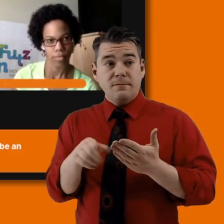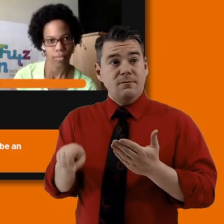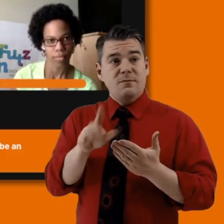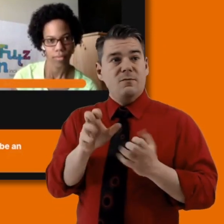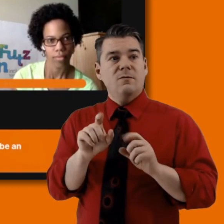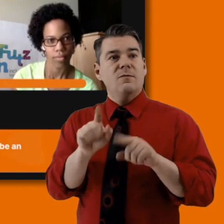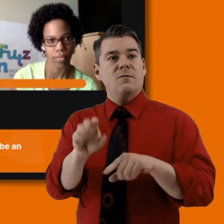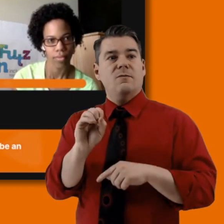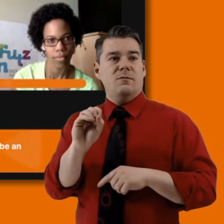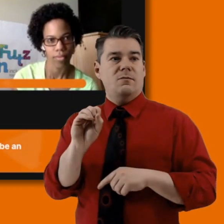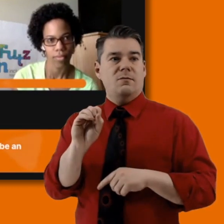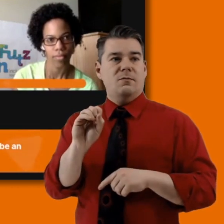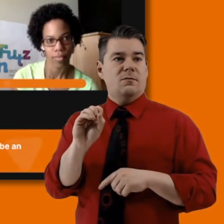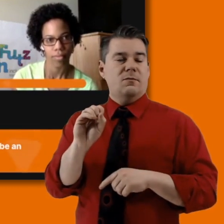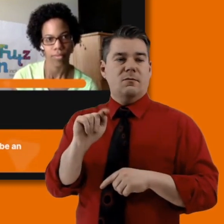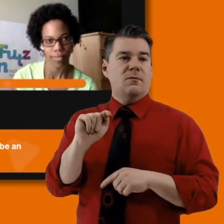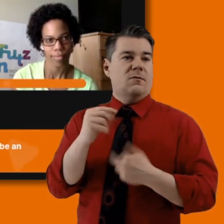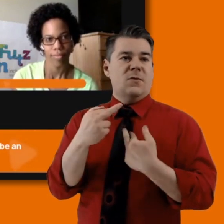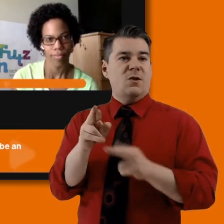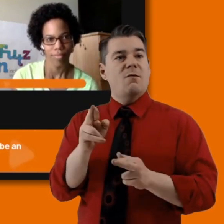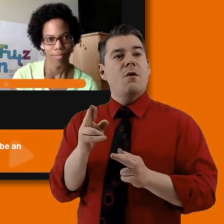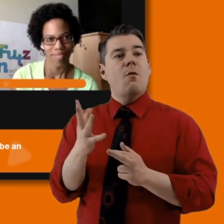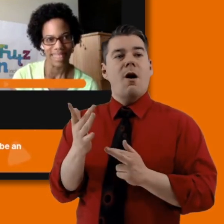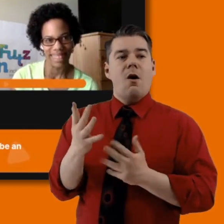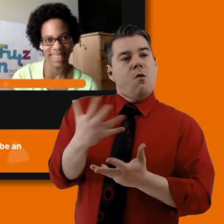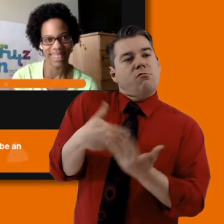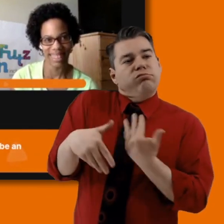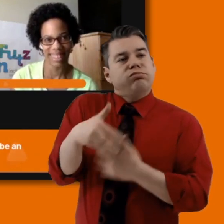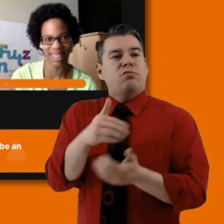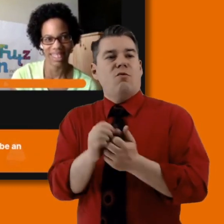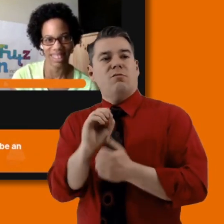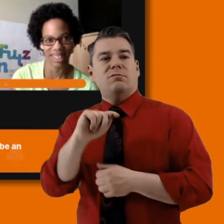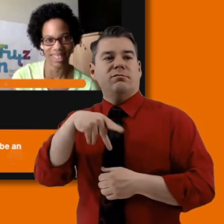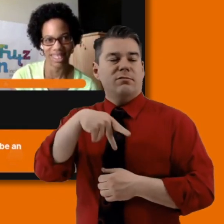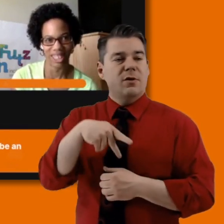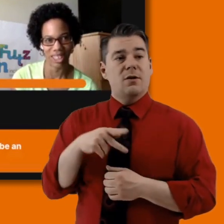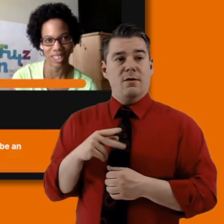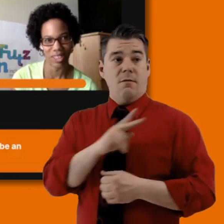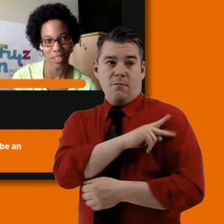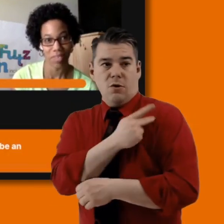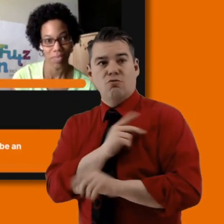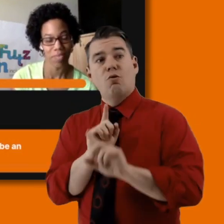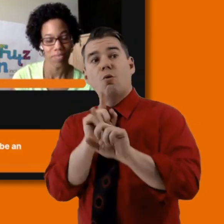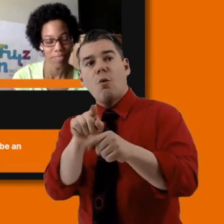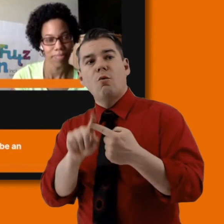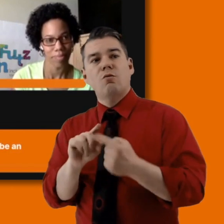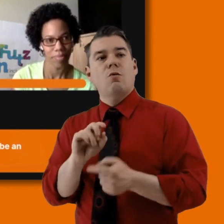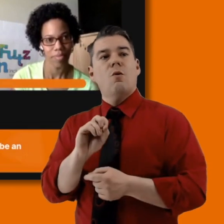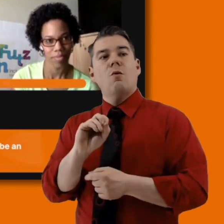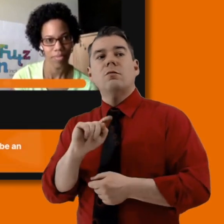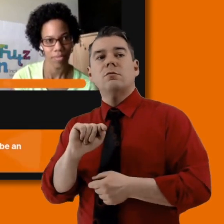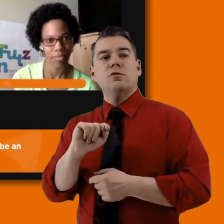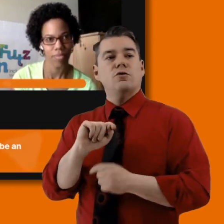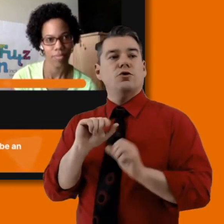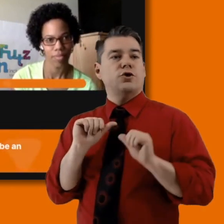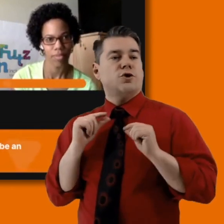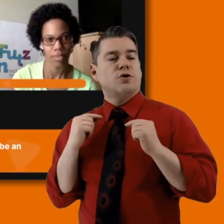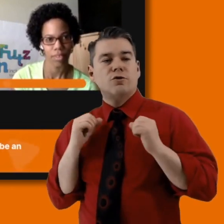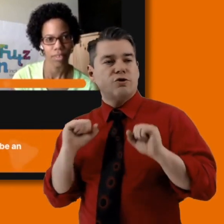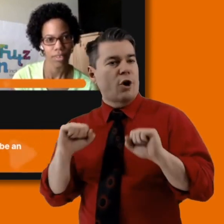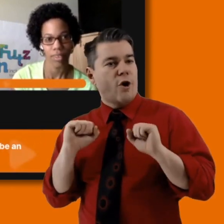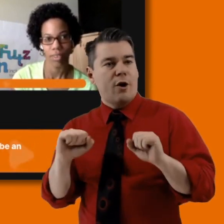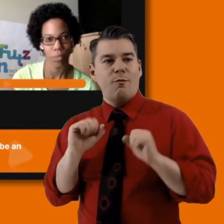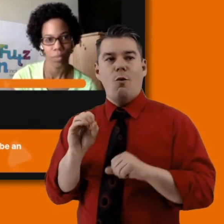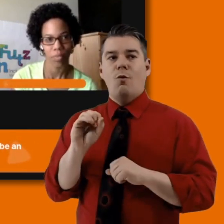go to the OT room just to hang out with the OT practitioners. Patients come to the OT gym or the OT room